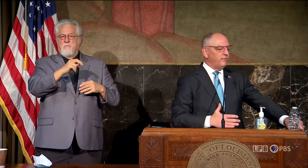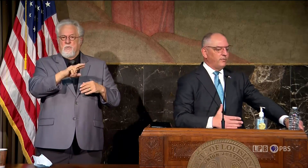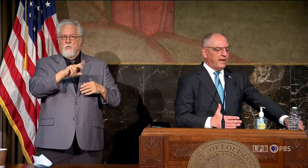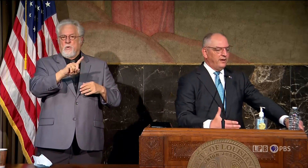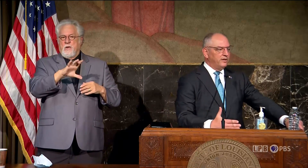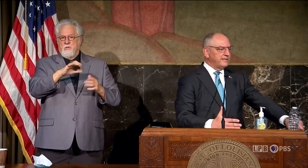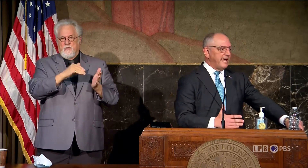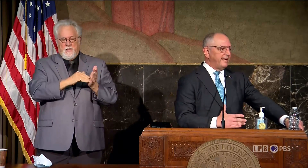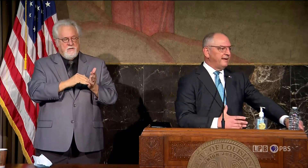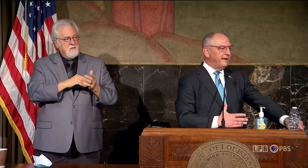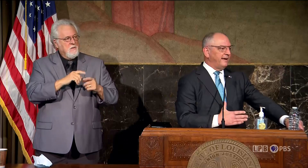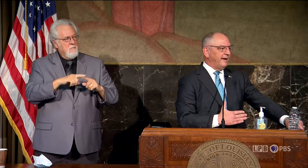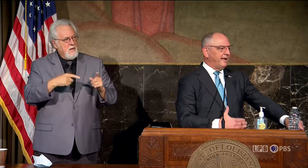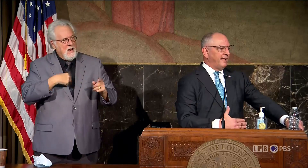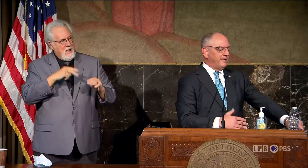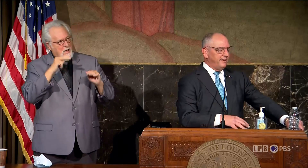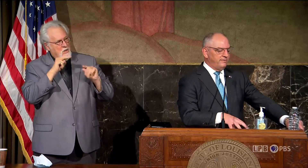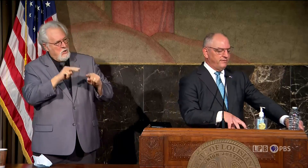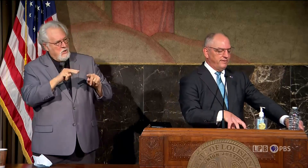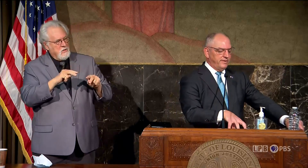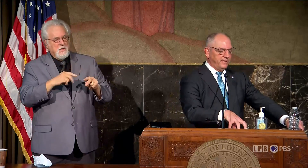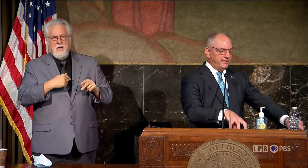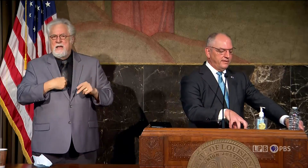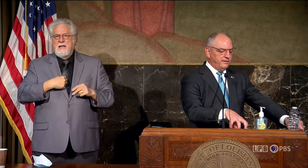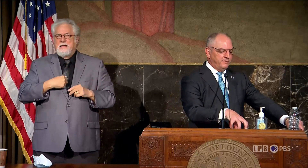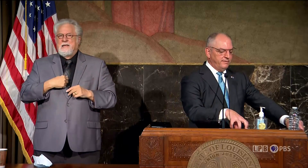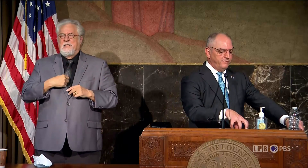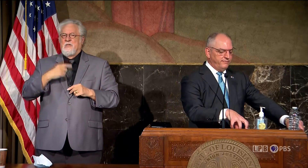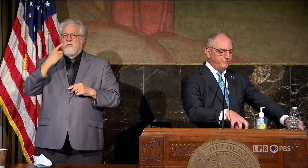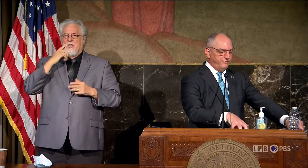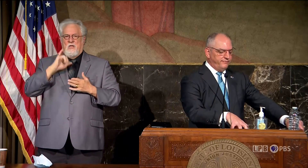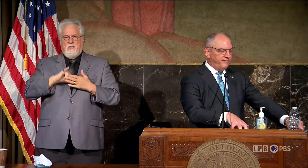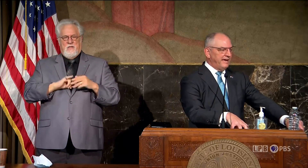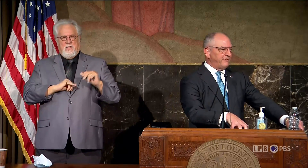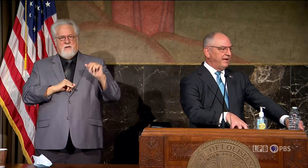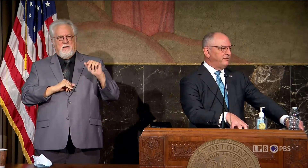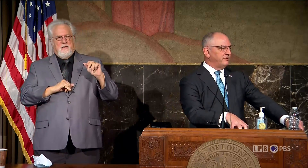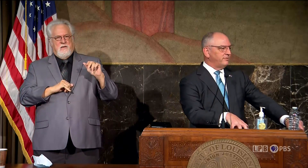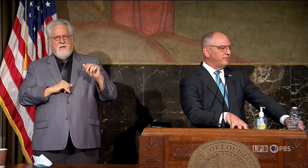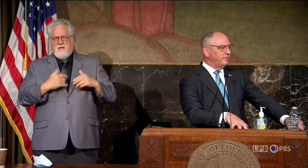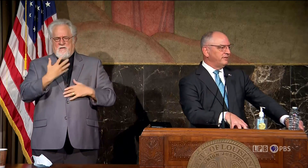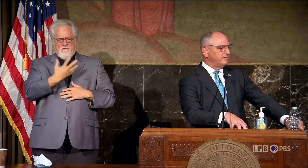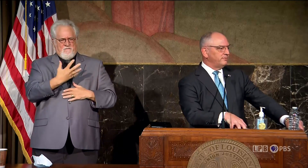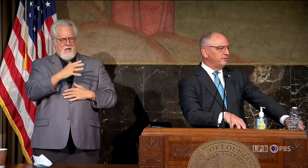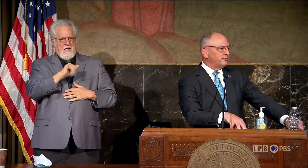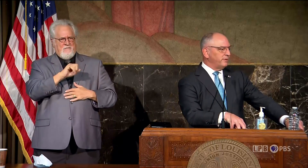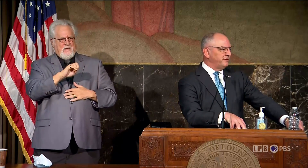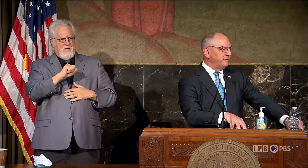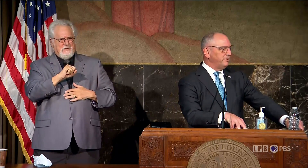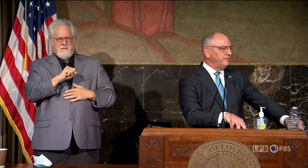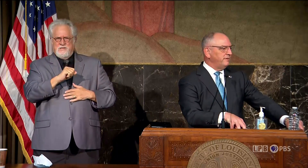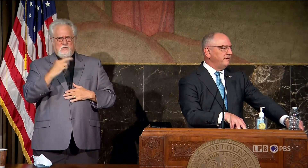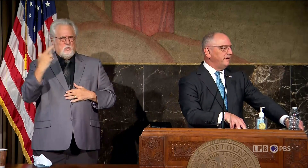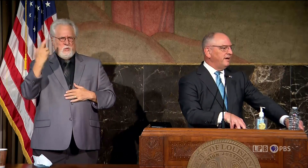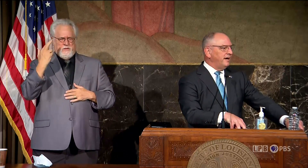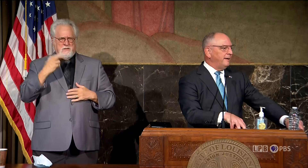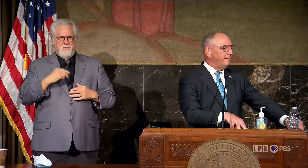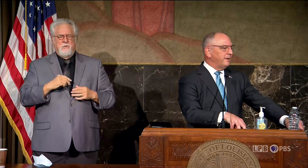And when I looked at it, I didn't think that the 5 cases was